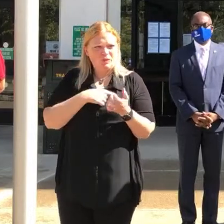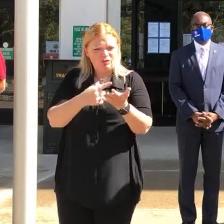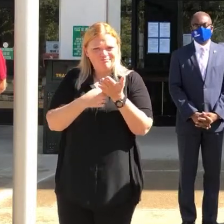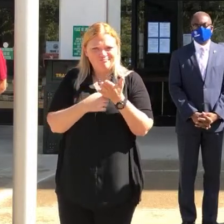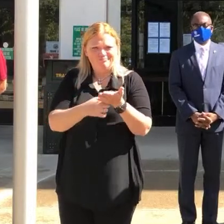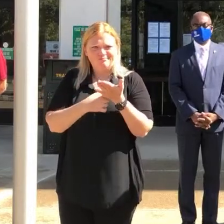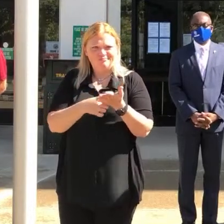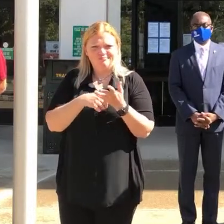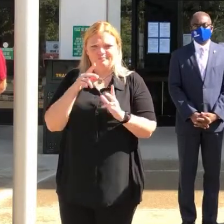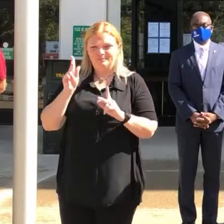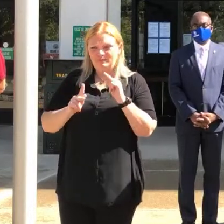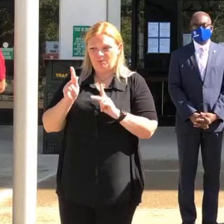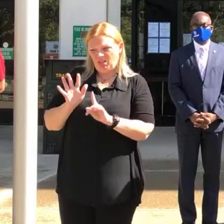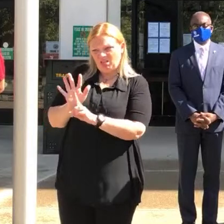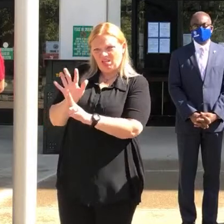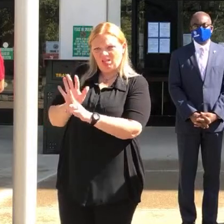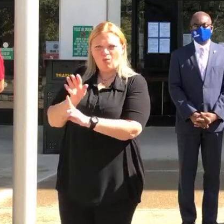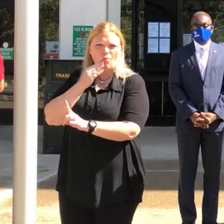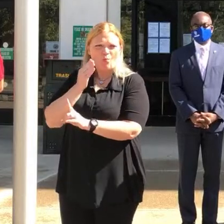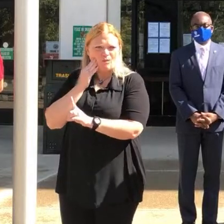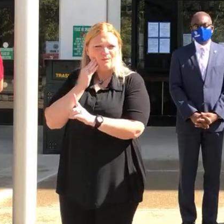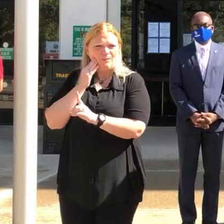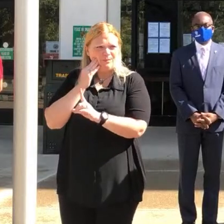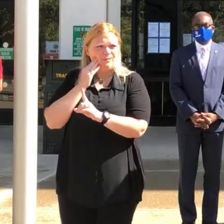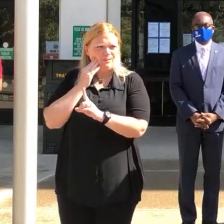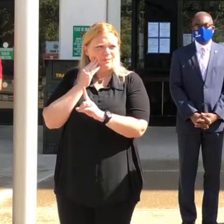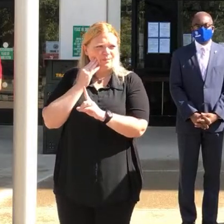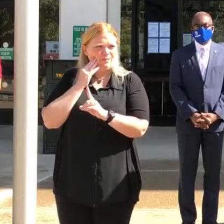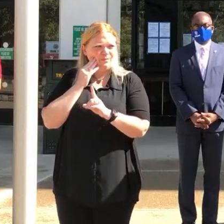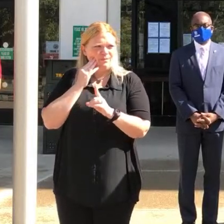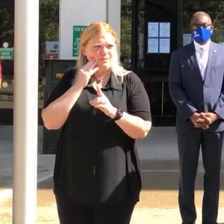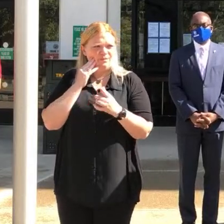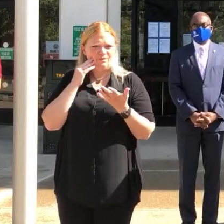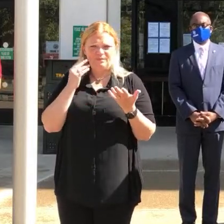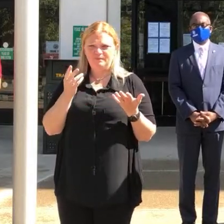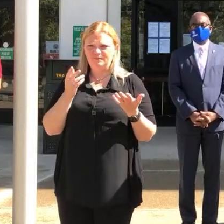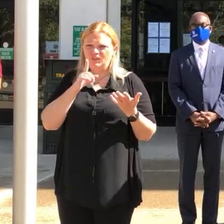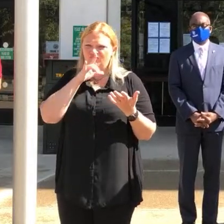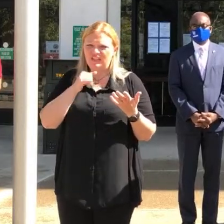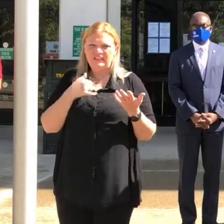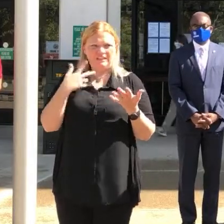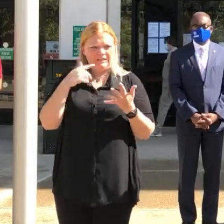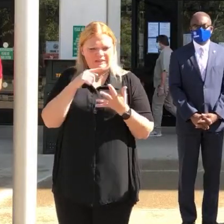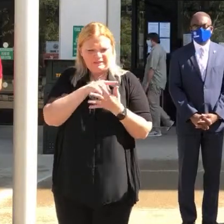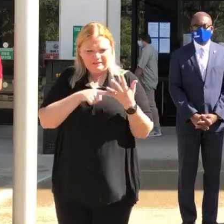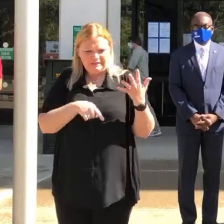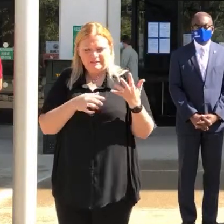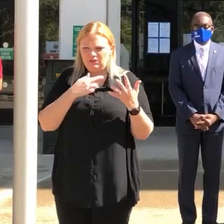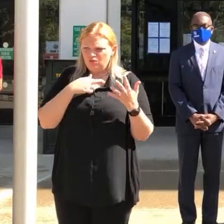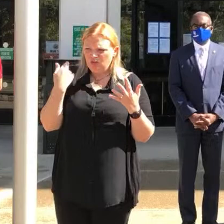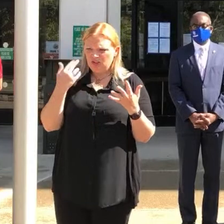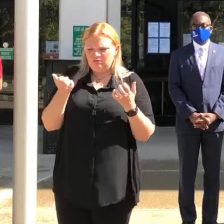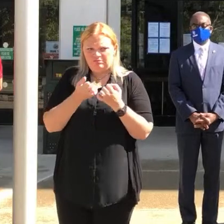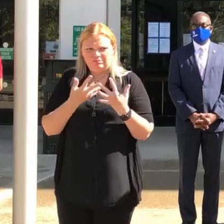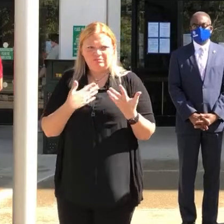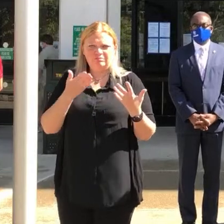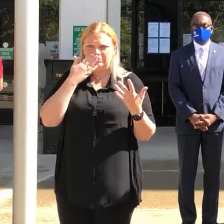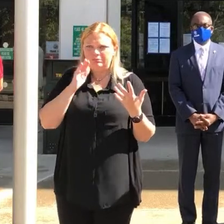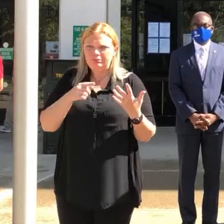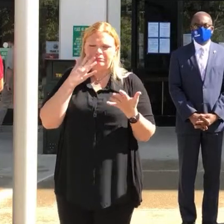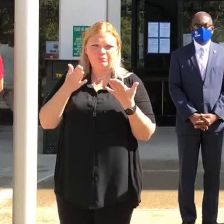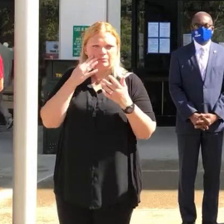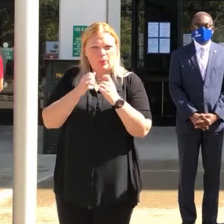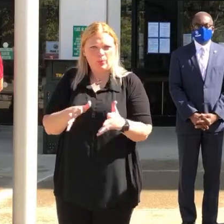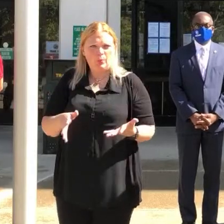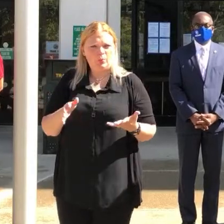about people's home and the high stakes when they are at risk to lose it. Our homes should be the best